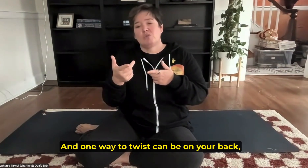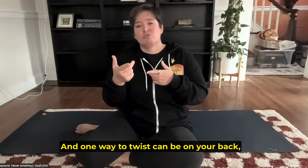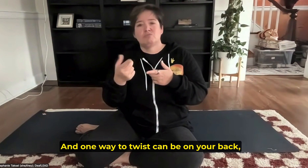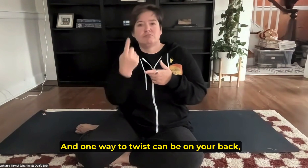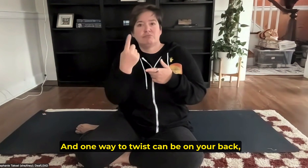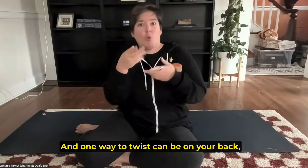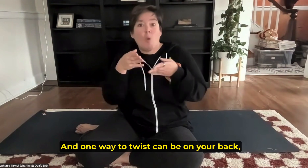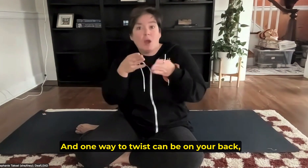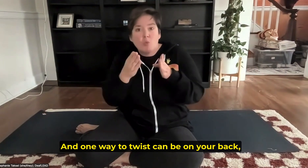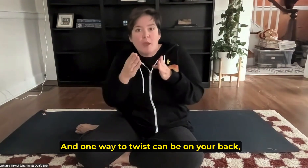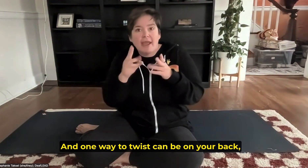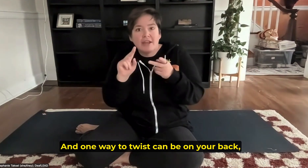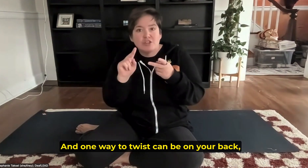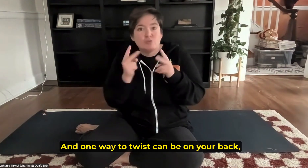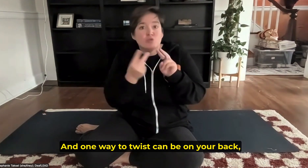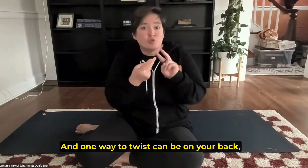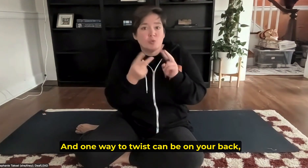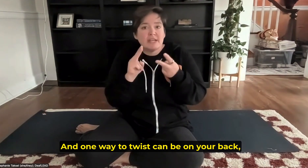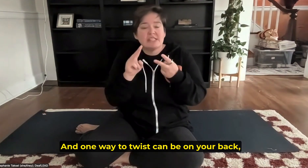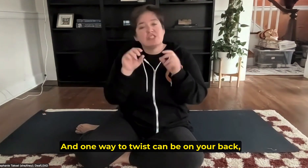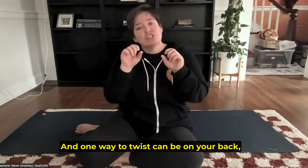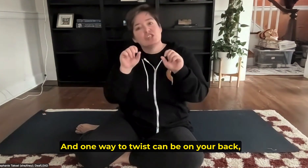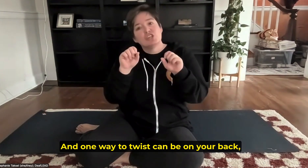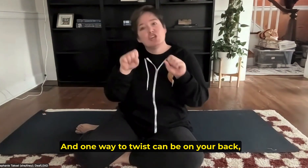And one way to twist can be on your back,